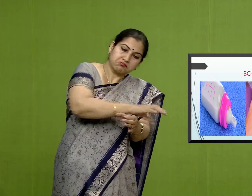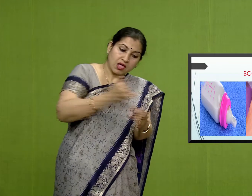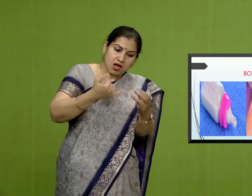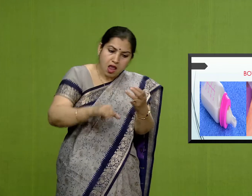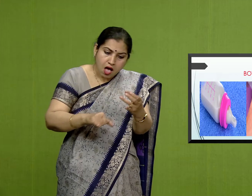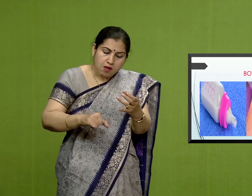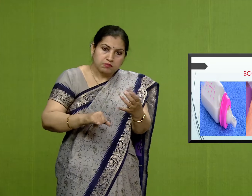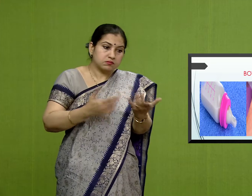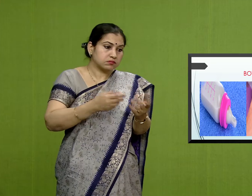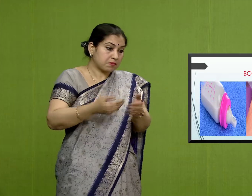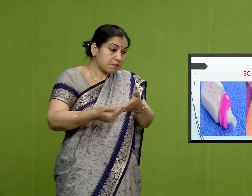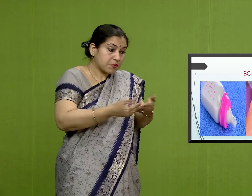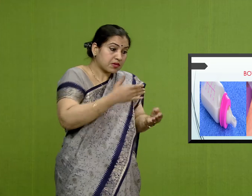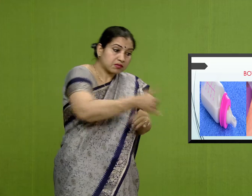harm the baby.